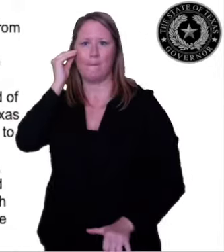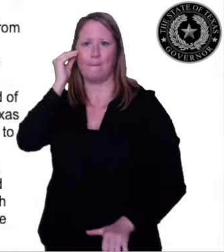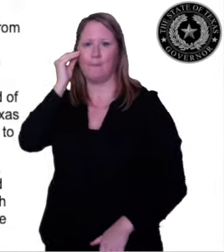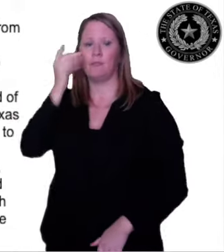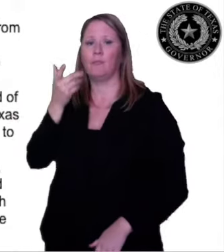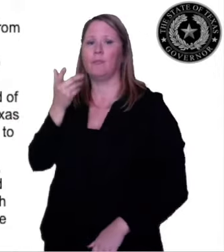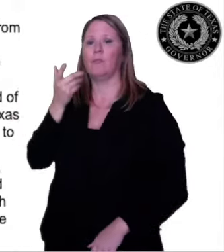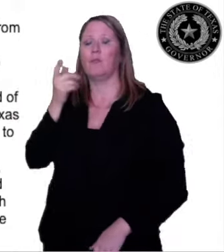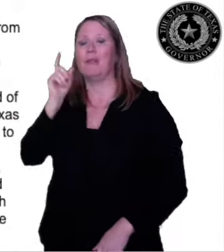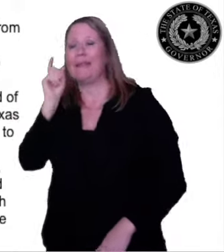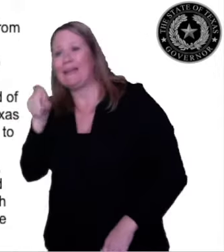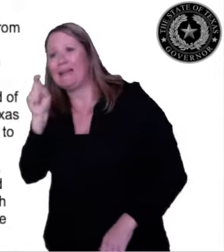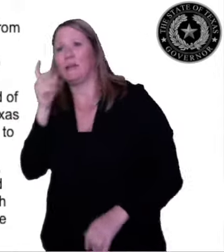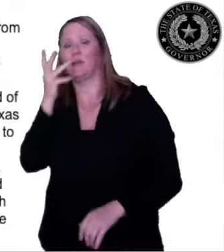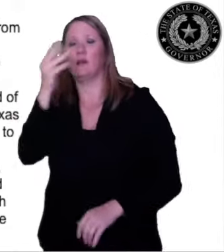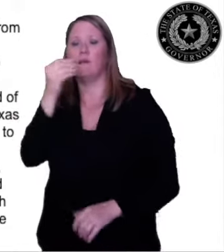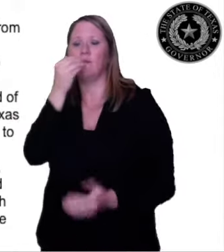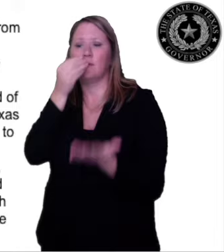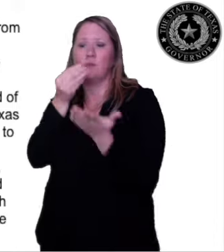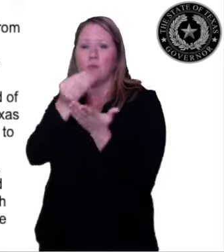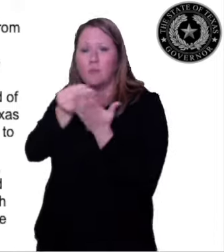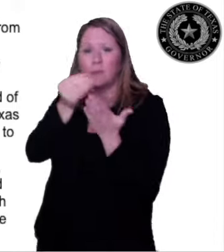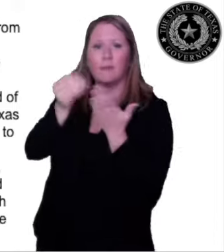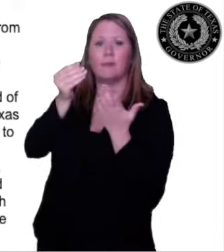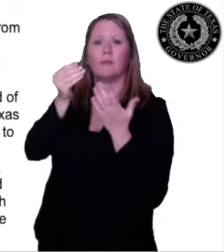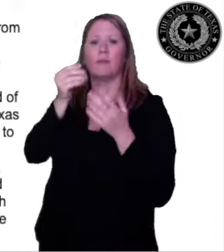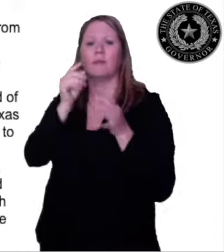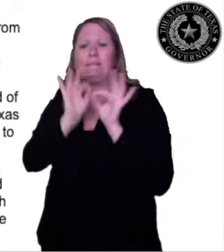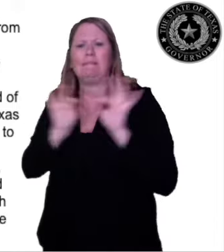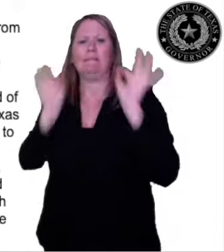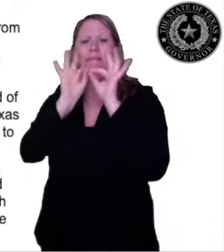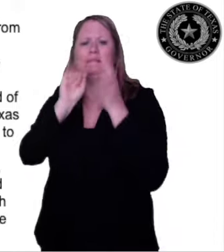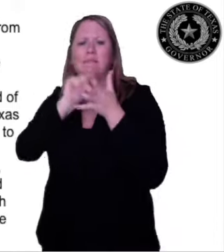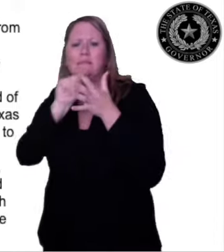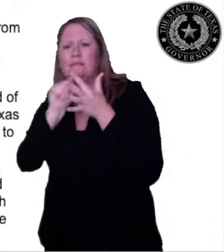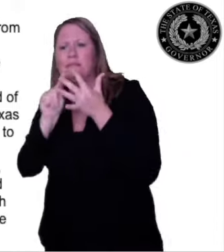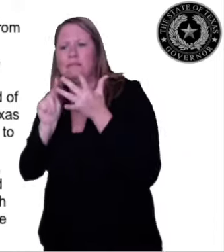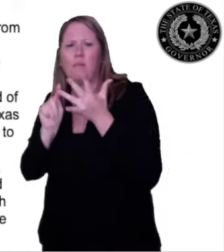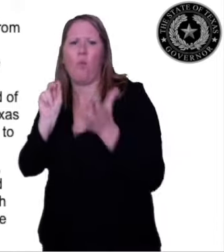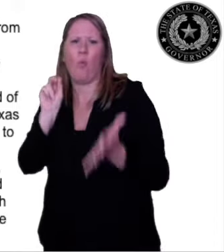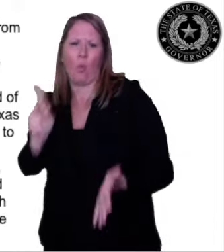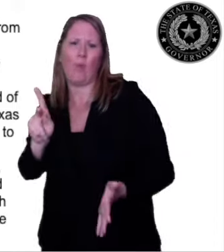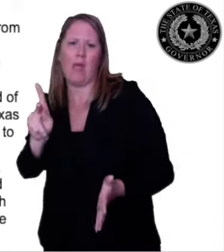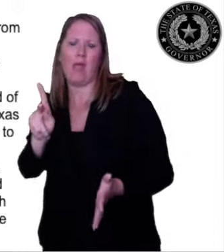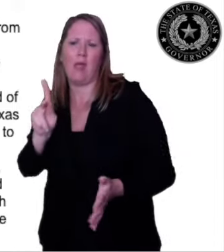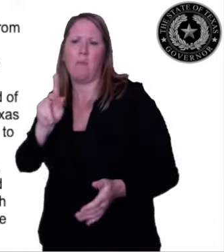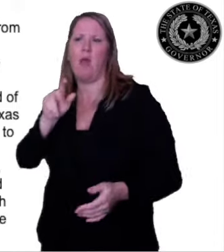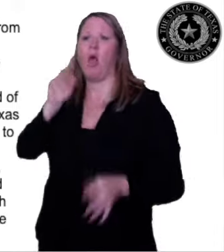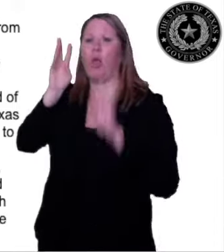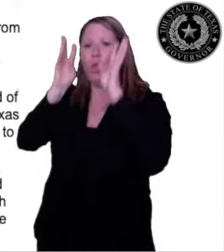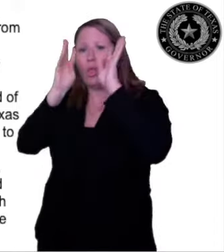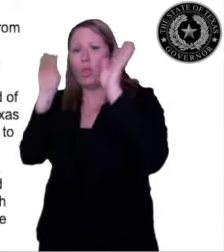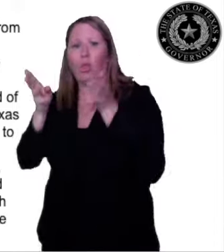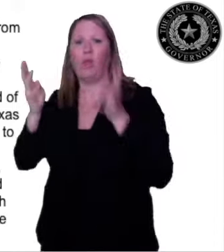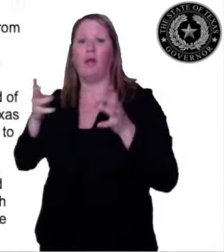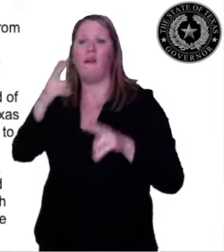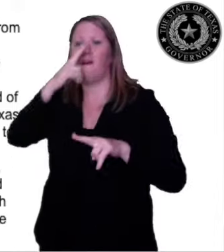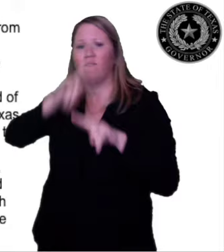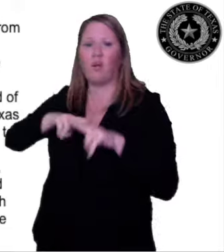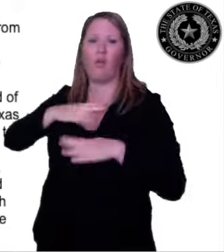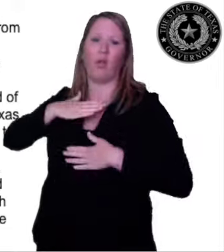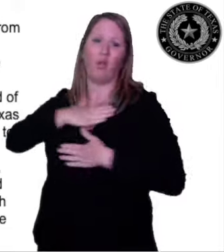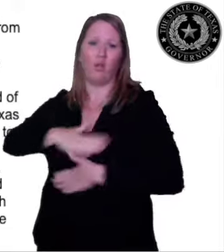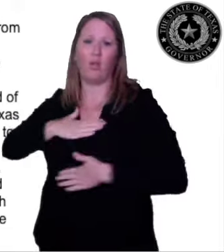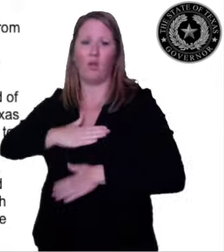services, minimize social gatherings and minimize in-person contact with people who are not in the same